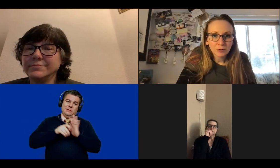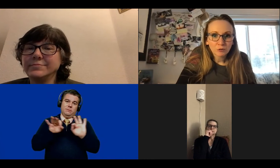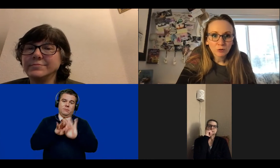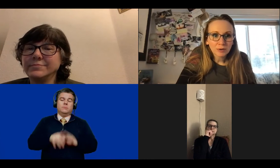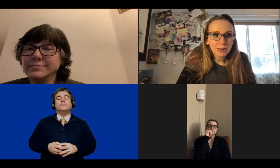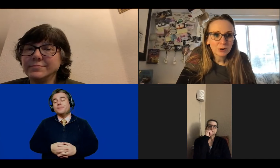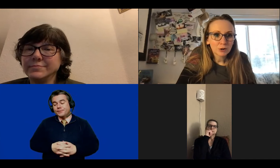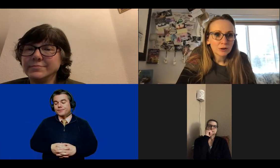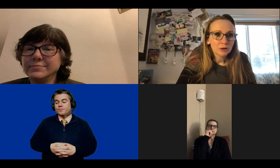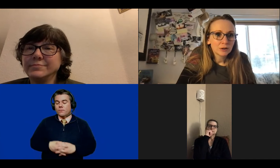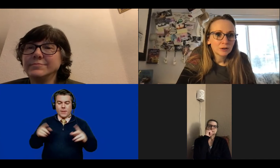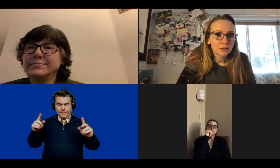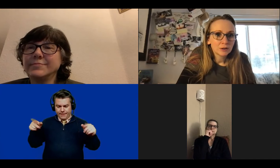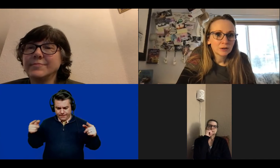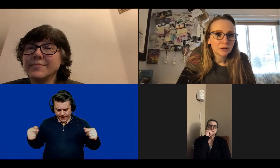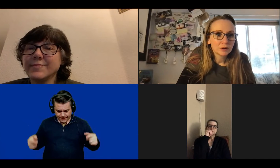So let me scroll down here.